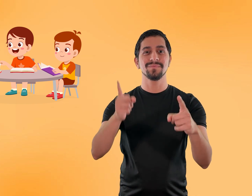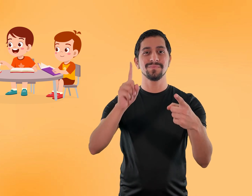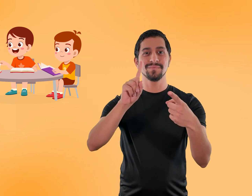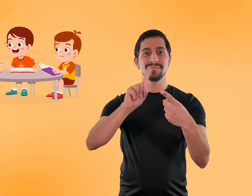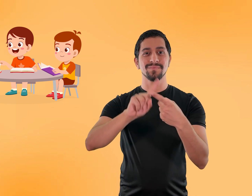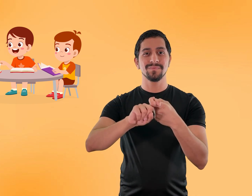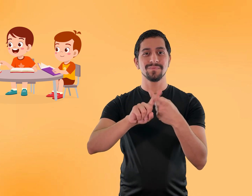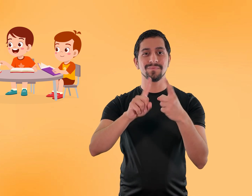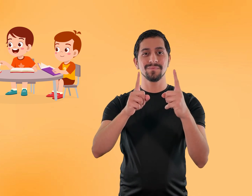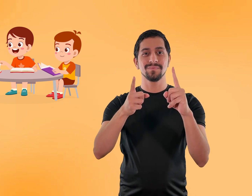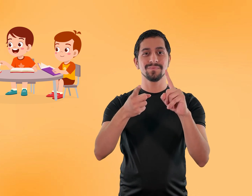Friend.